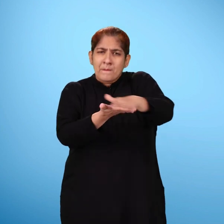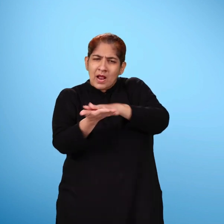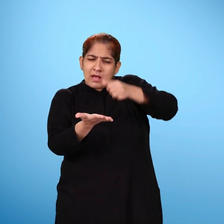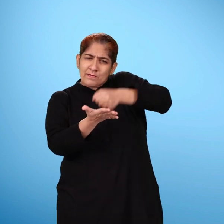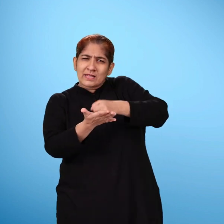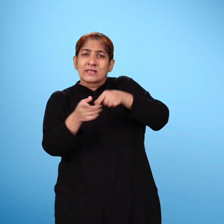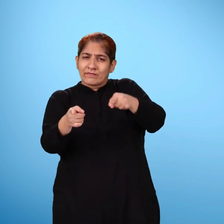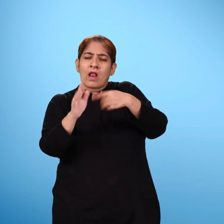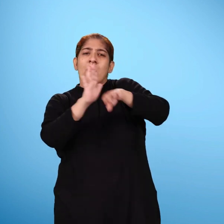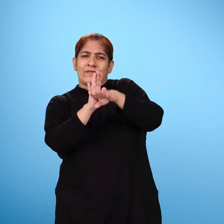Foundational stage.